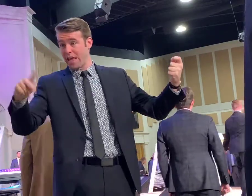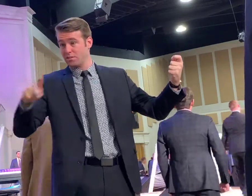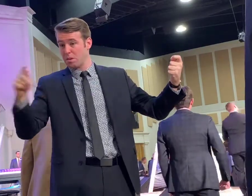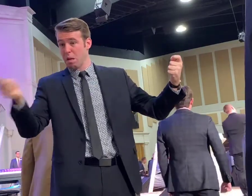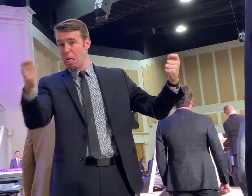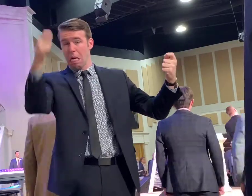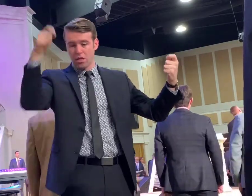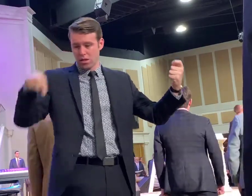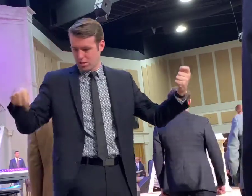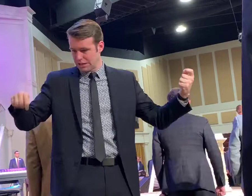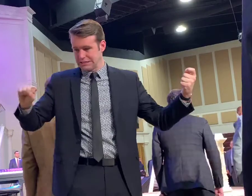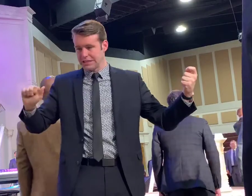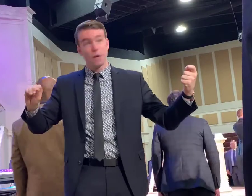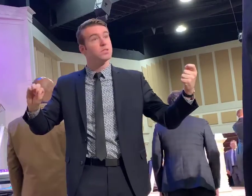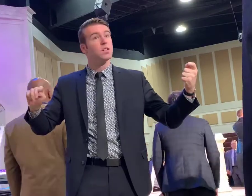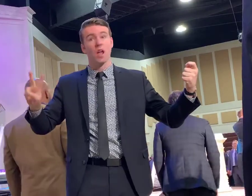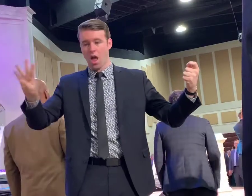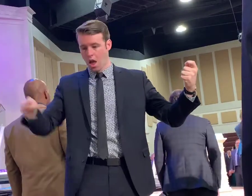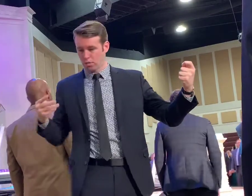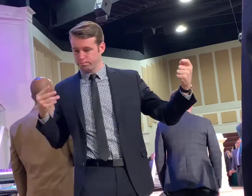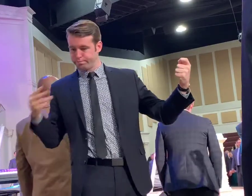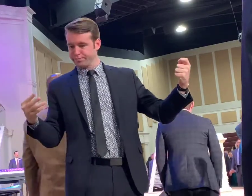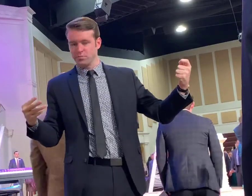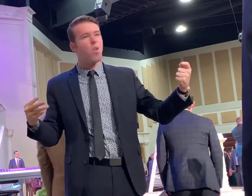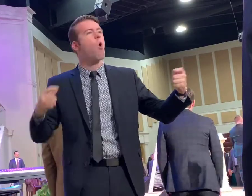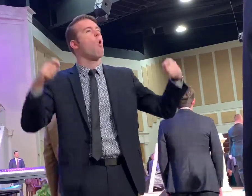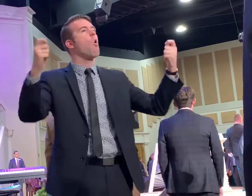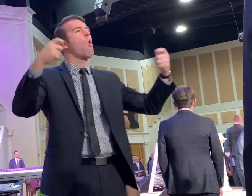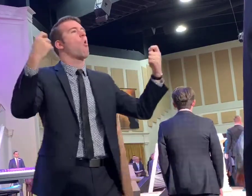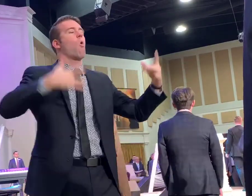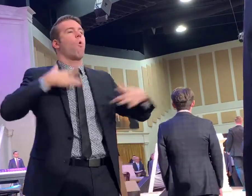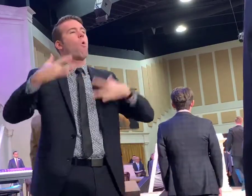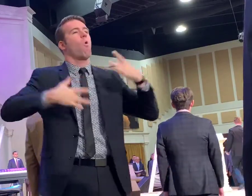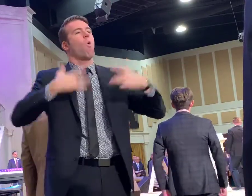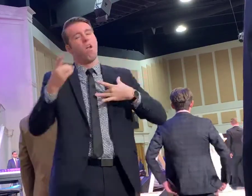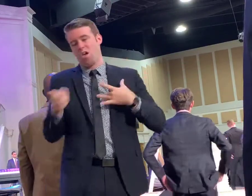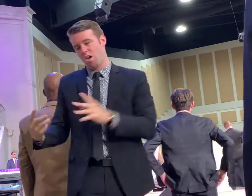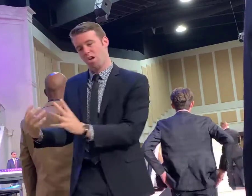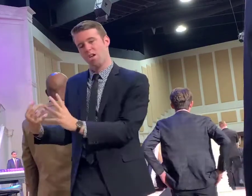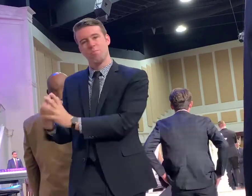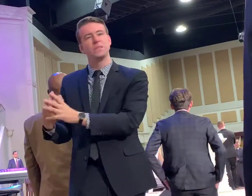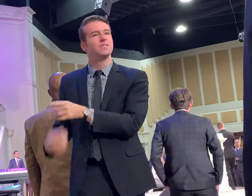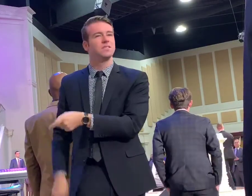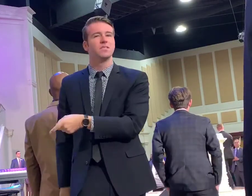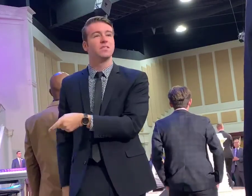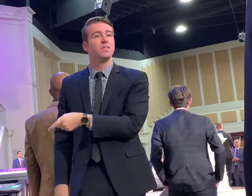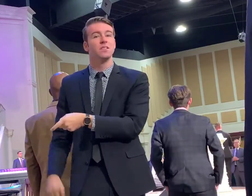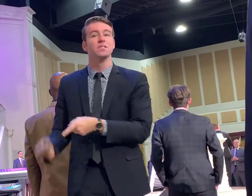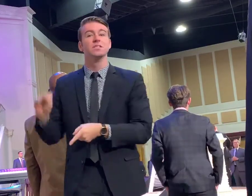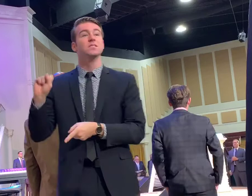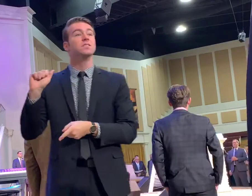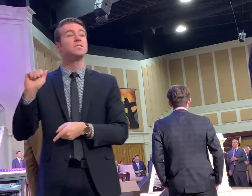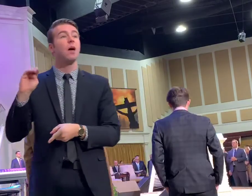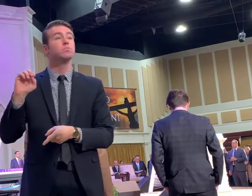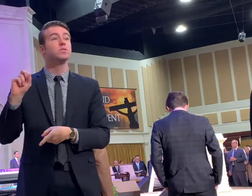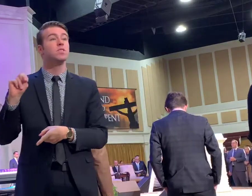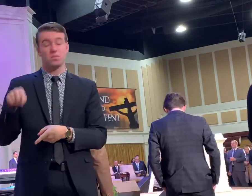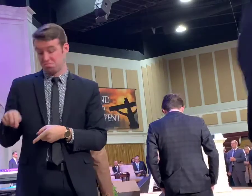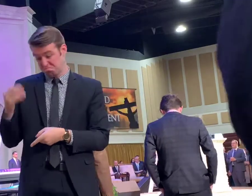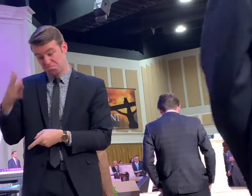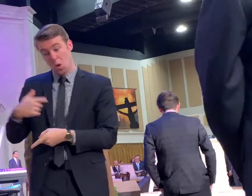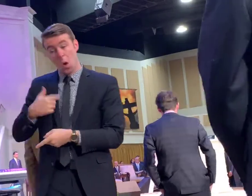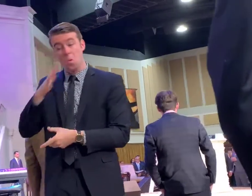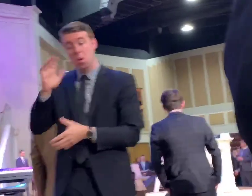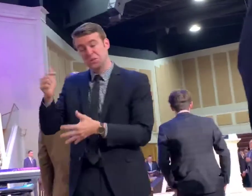killed their sisters. They got a bone to pick with Samson. And they're telling Samson, you know what we're going to do to